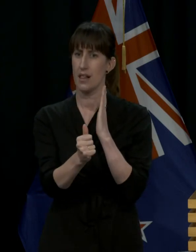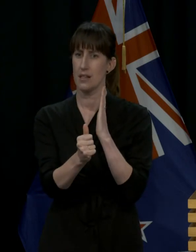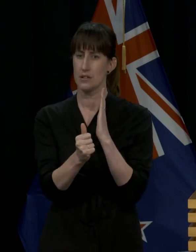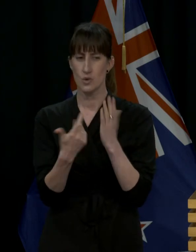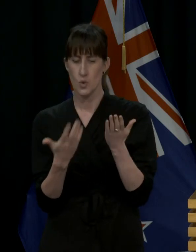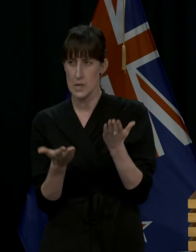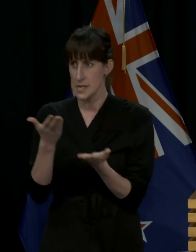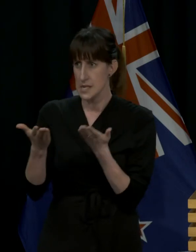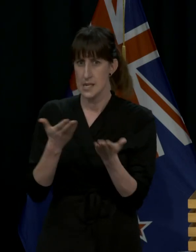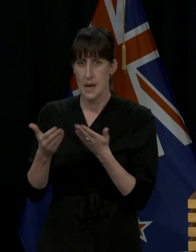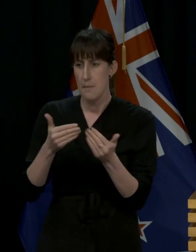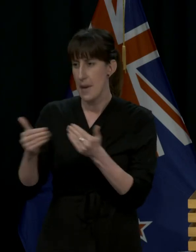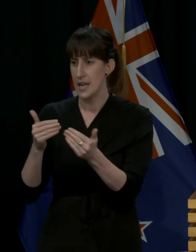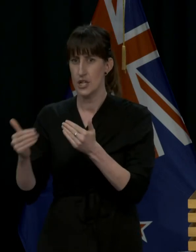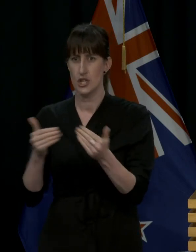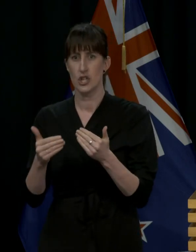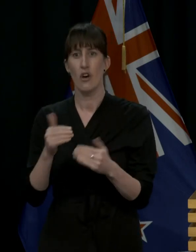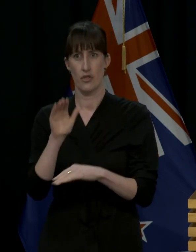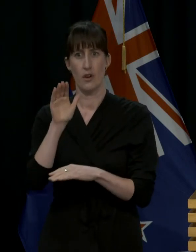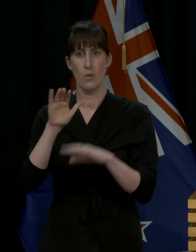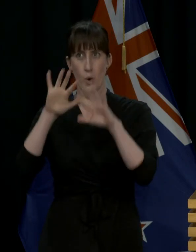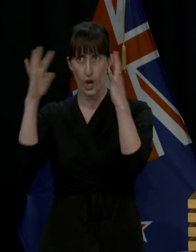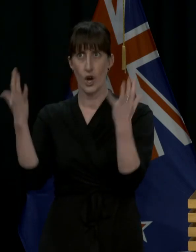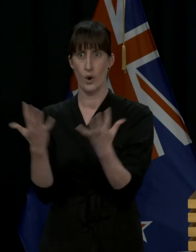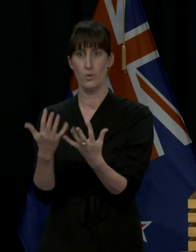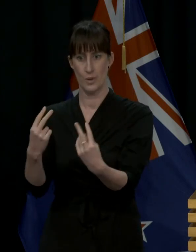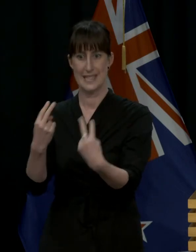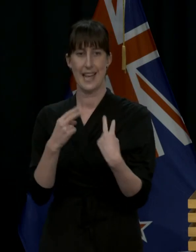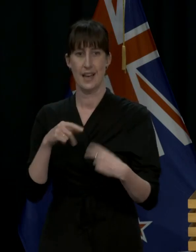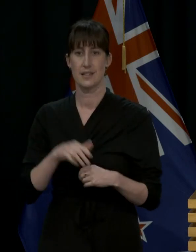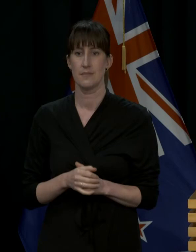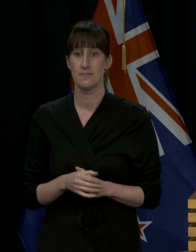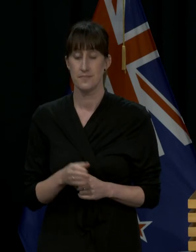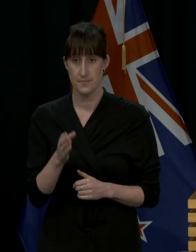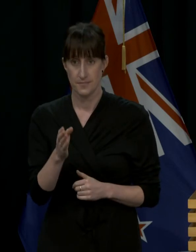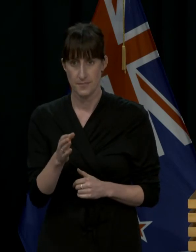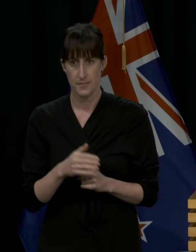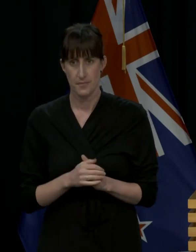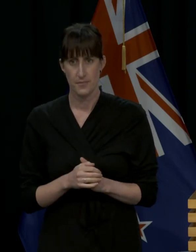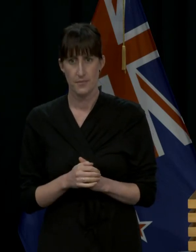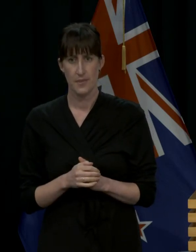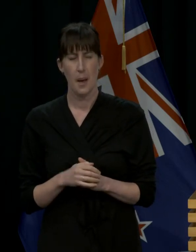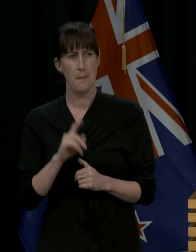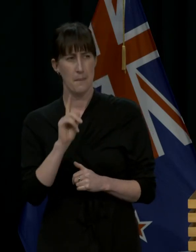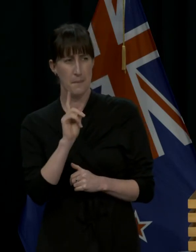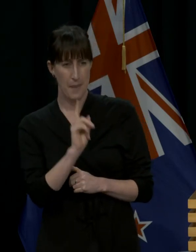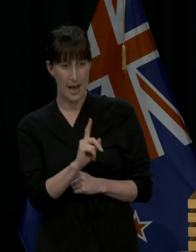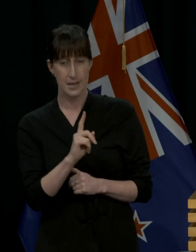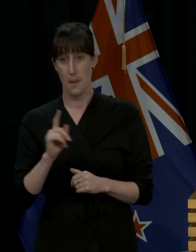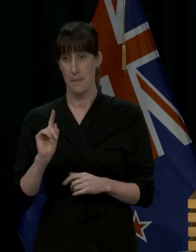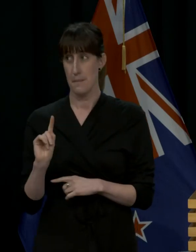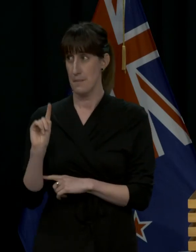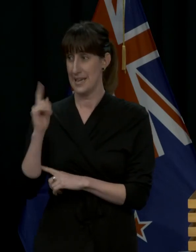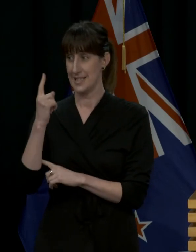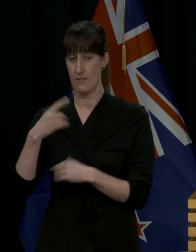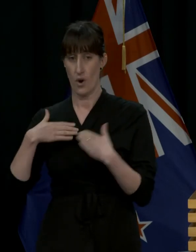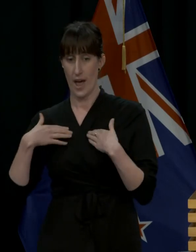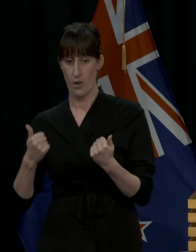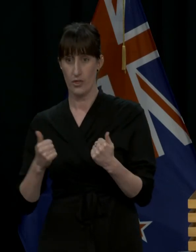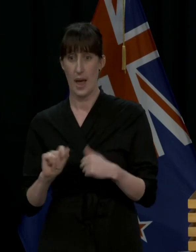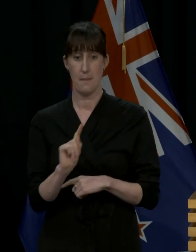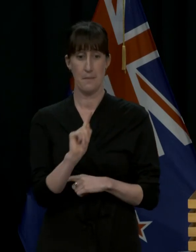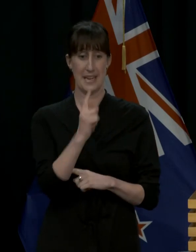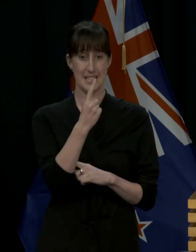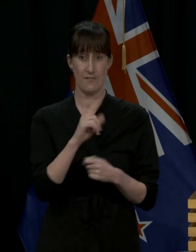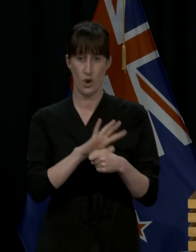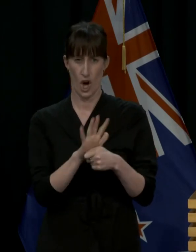New Zealand on the world stage. I'll let you finish your question. Is it clumsy to have a Minister of Health and a Minister responsible for COVID-19?